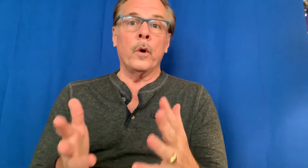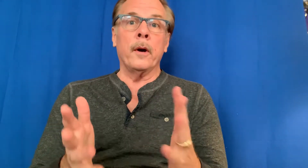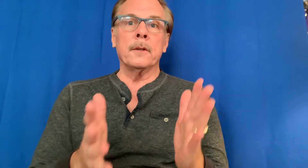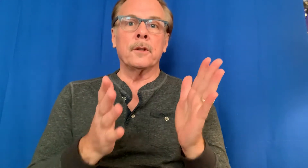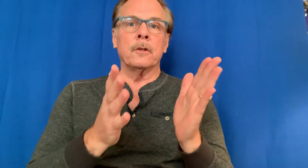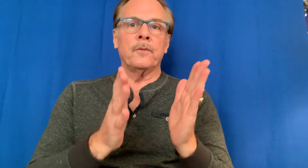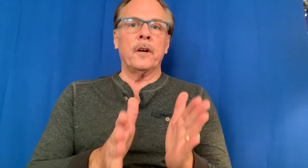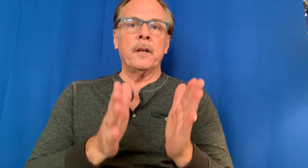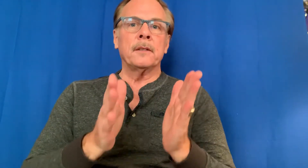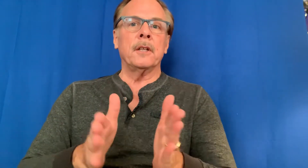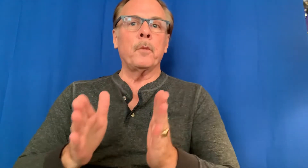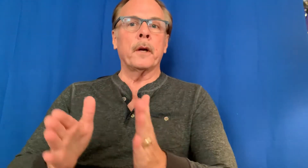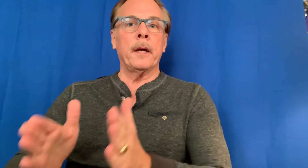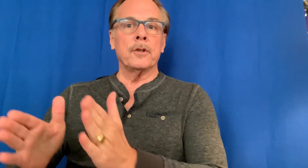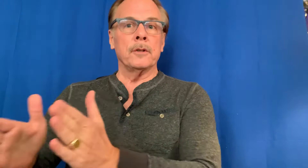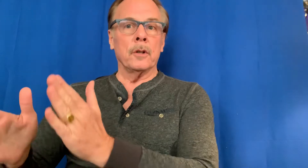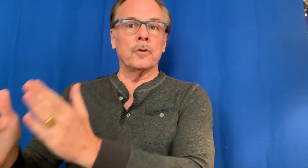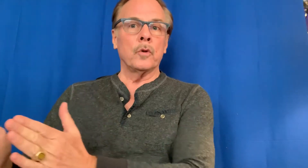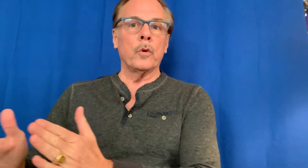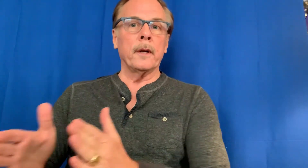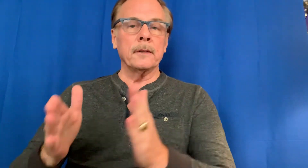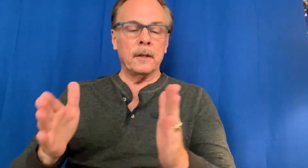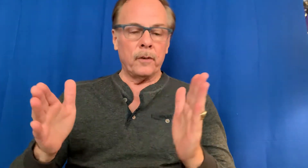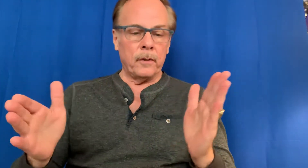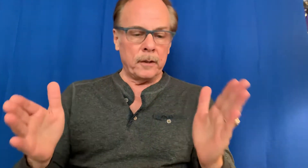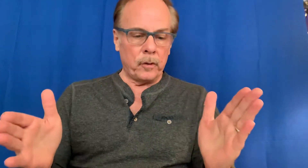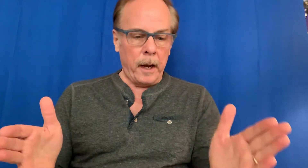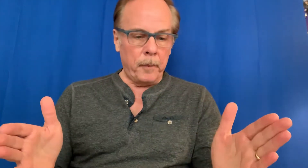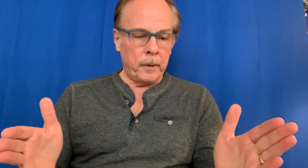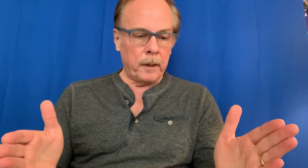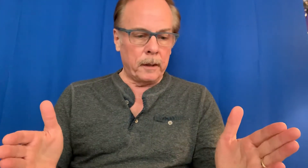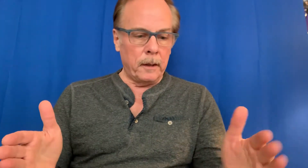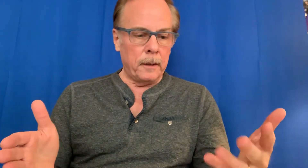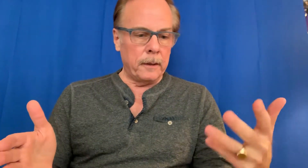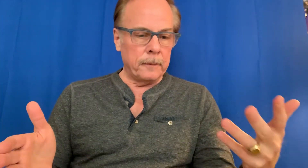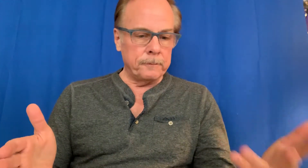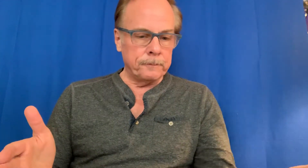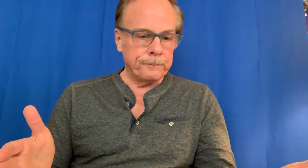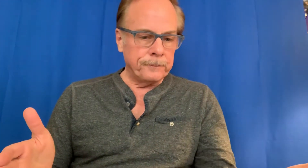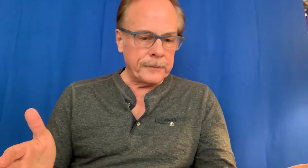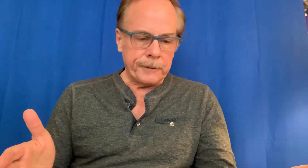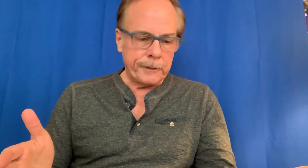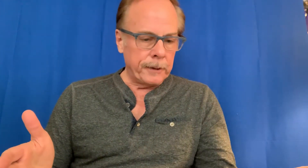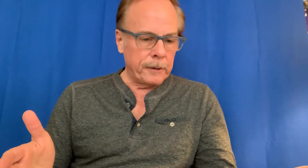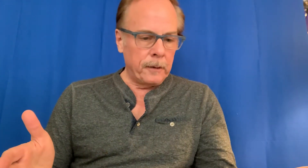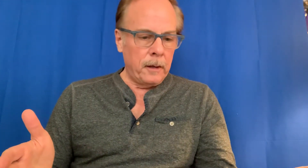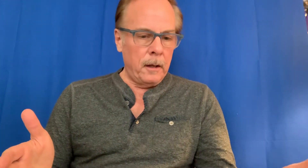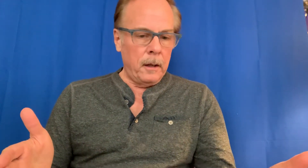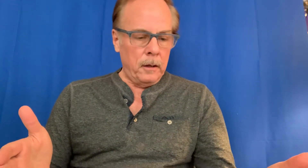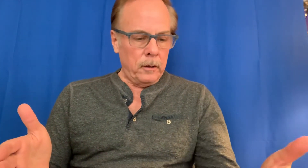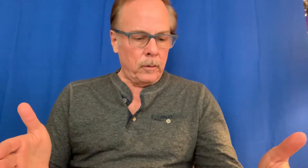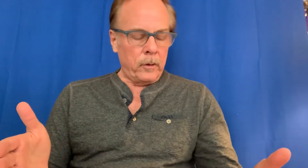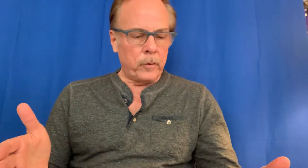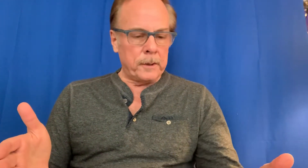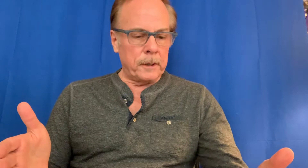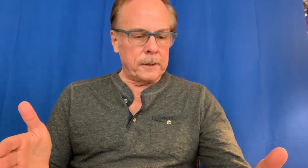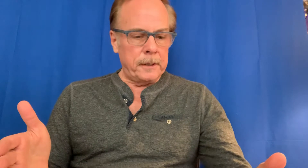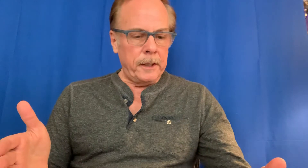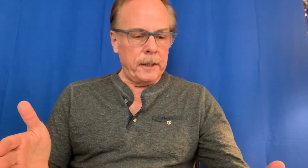Whereas there's various demarcations in the story as different things are happening. Let's see. On 3:16,